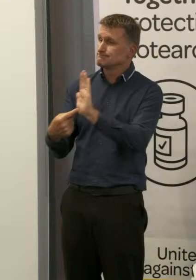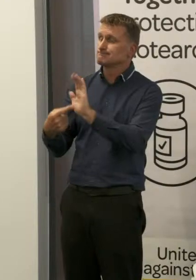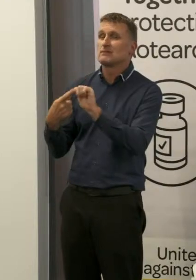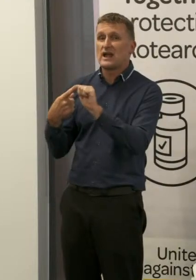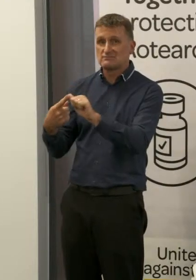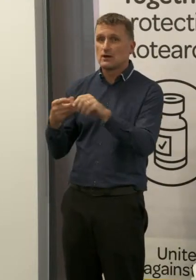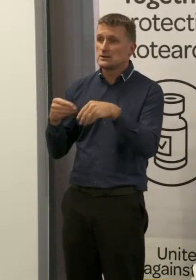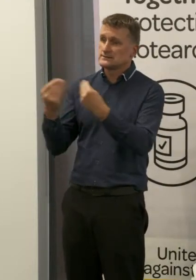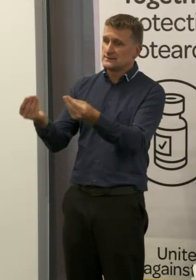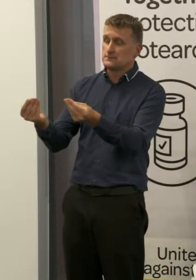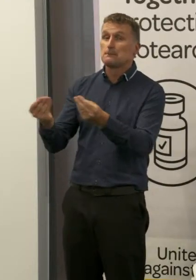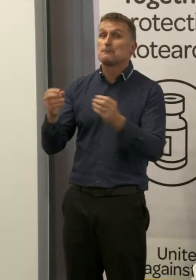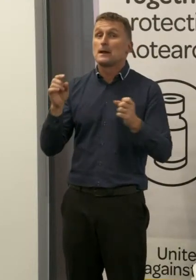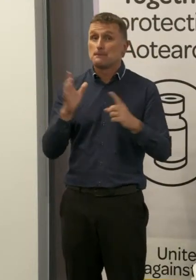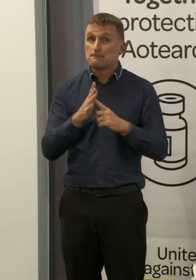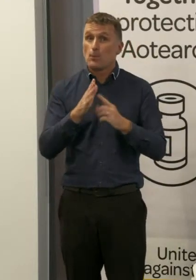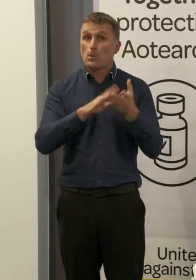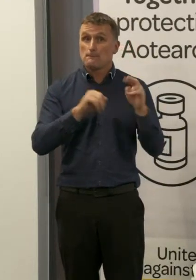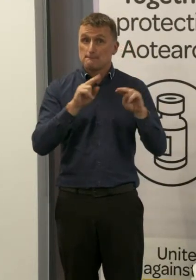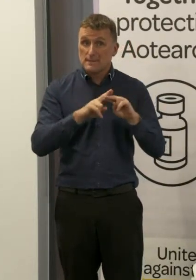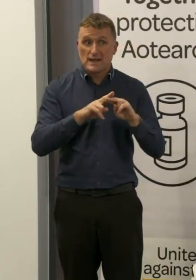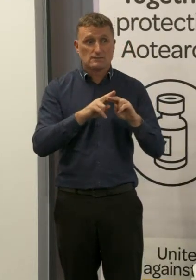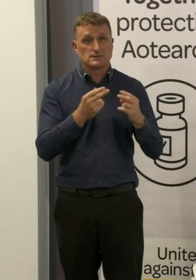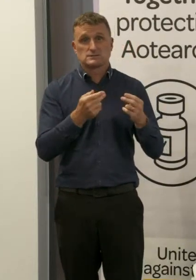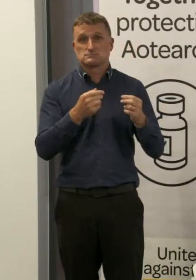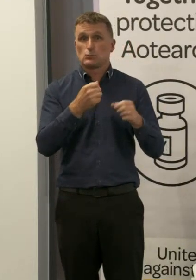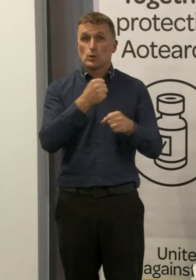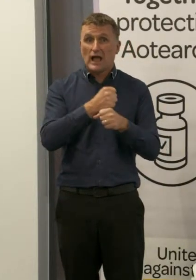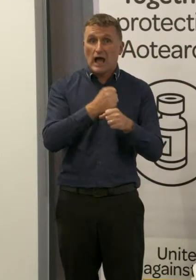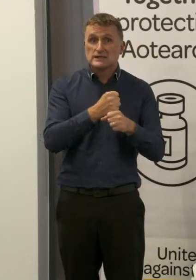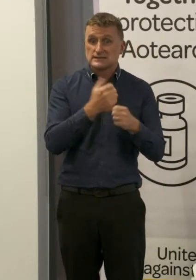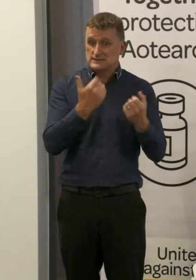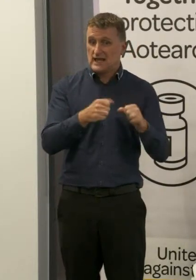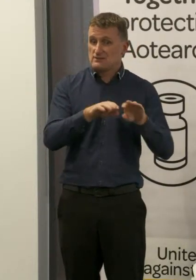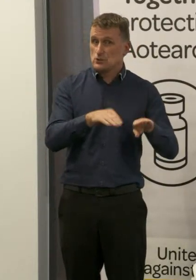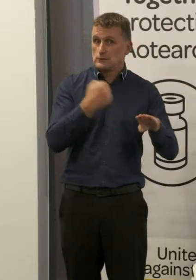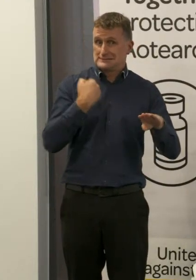parents or guardians to notify schools if a child does return a positive test.